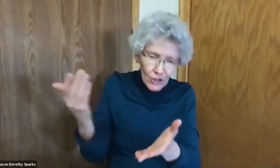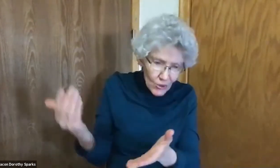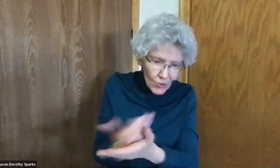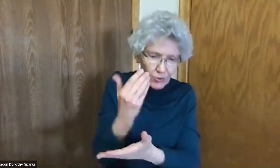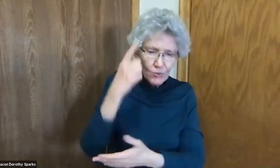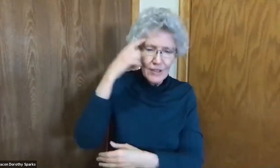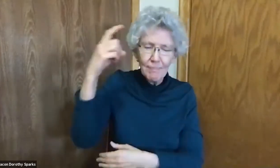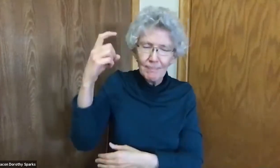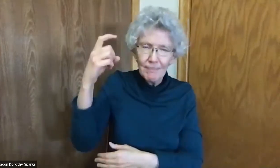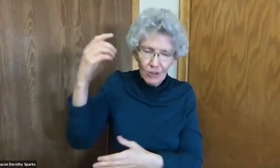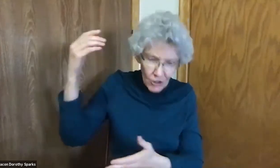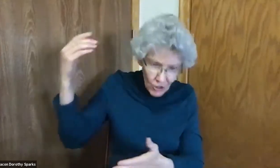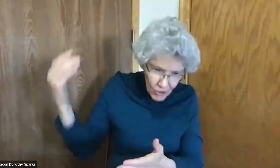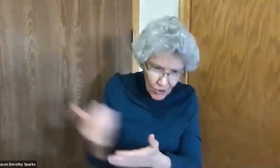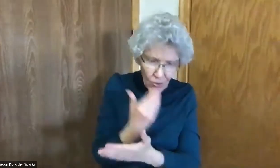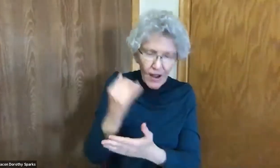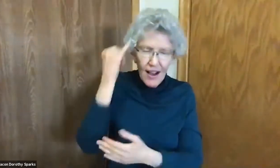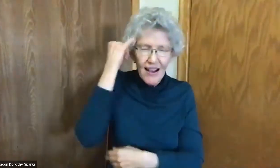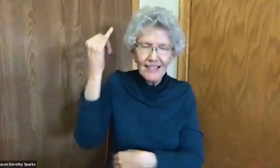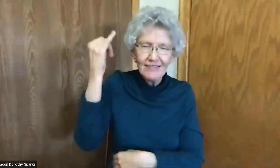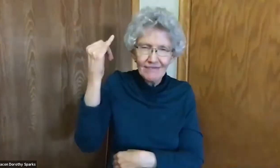Lord, you invite us to dream new dreams.